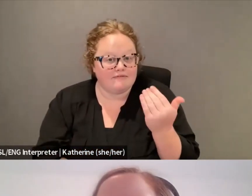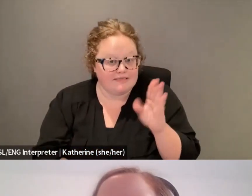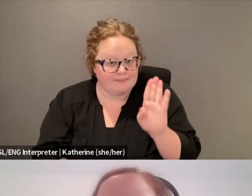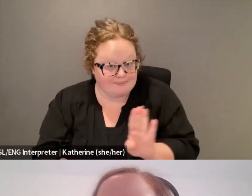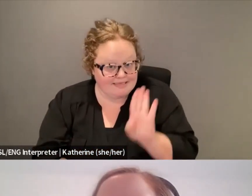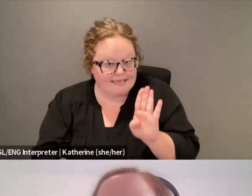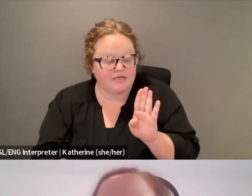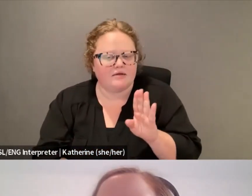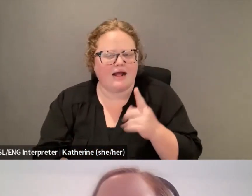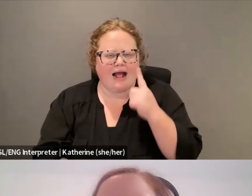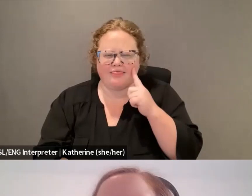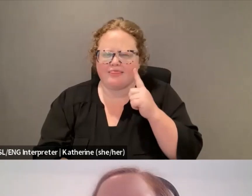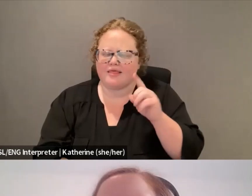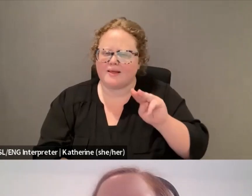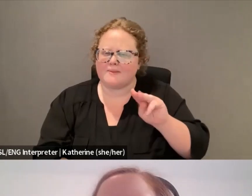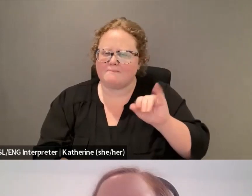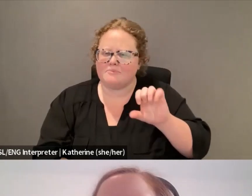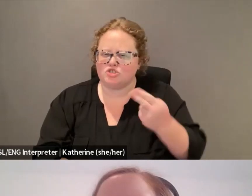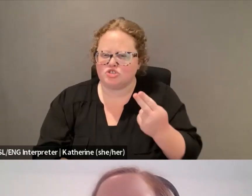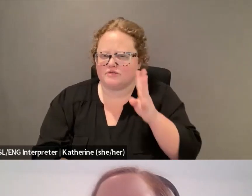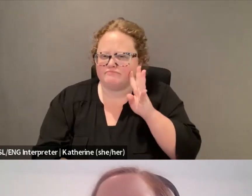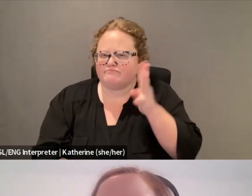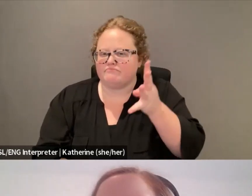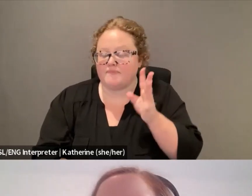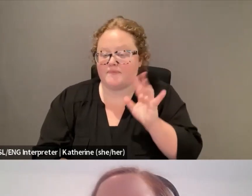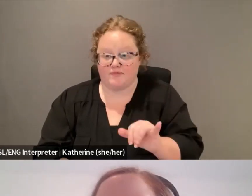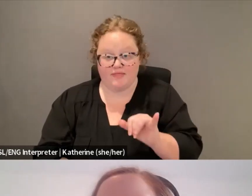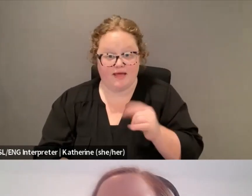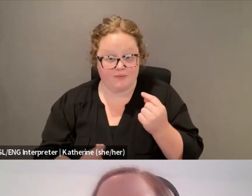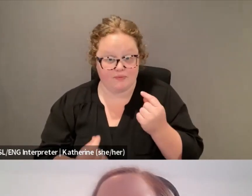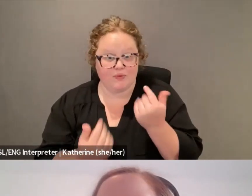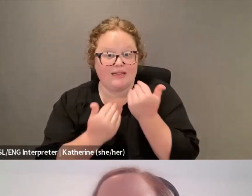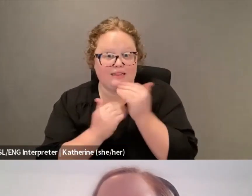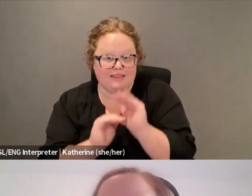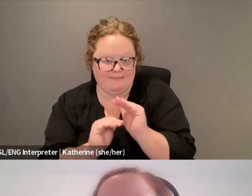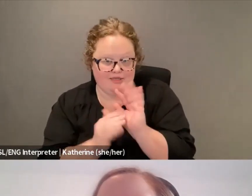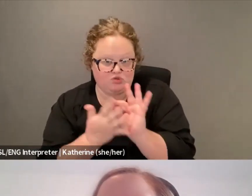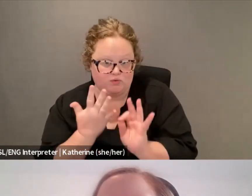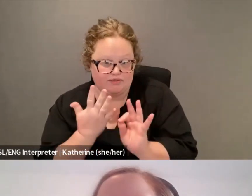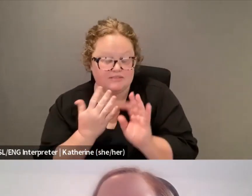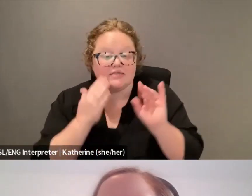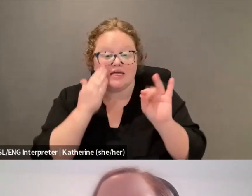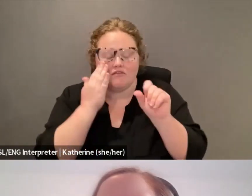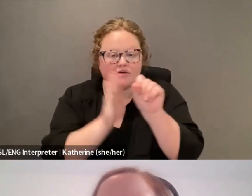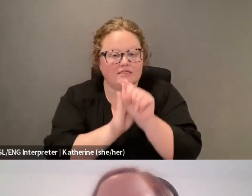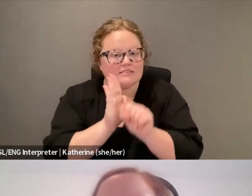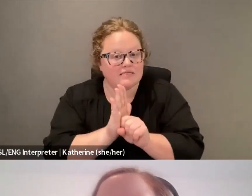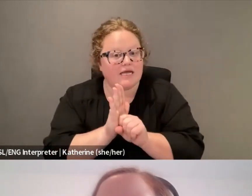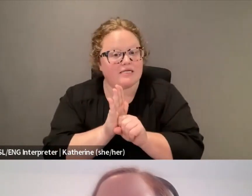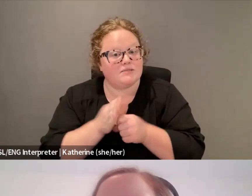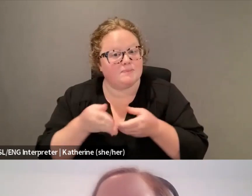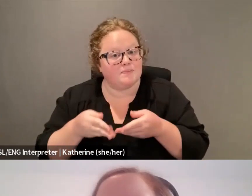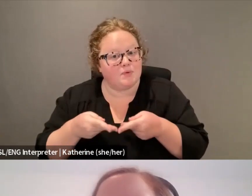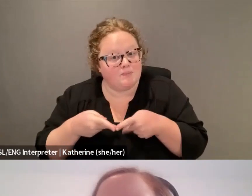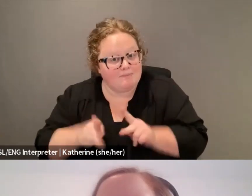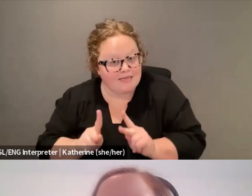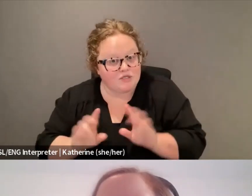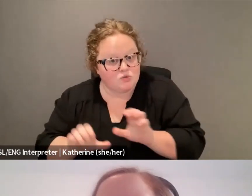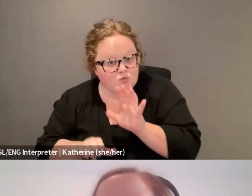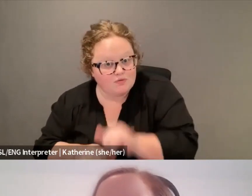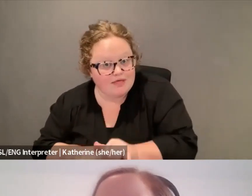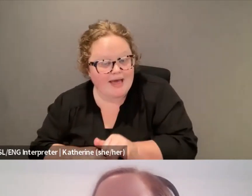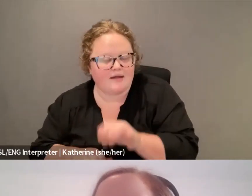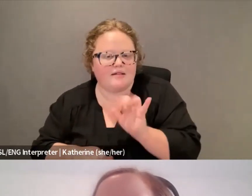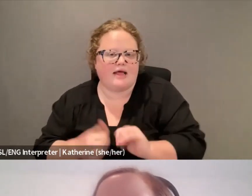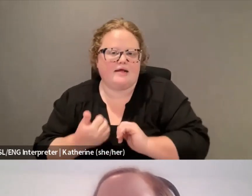limits choice. When states get approval to do it in 1115B, it's often what they use to do